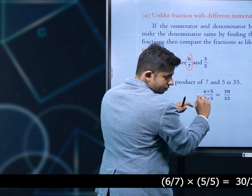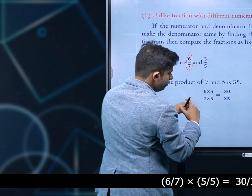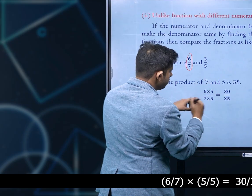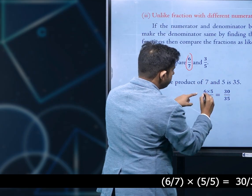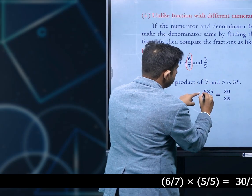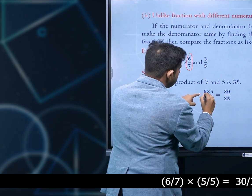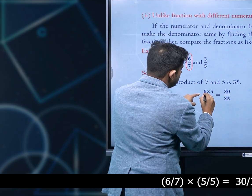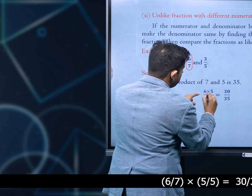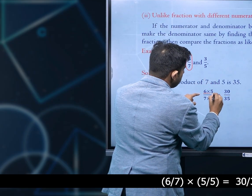30 by 35.